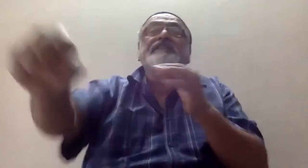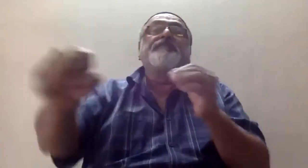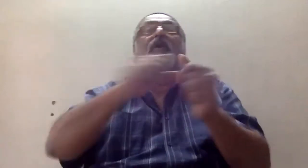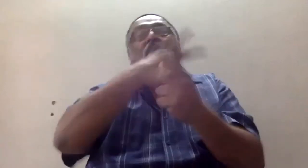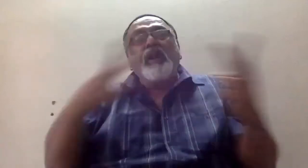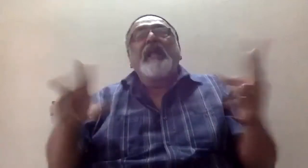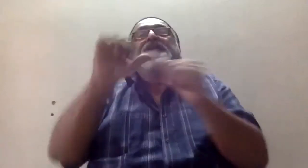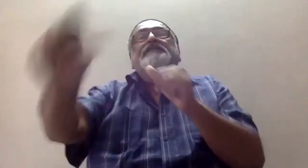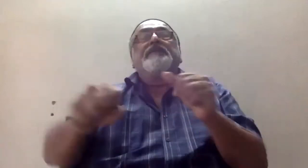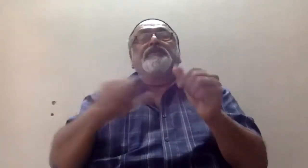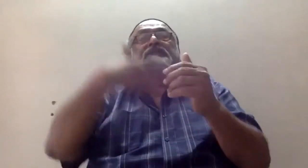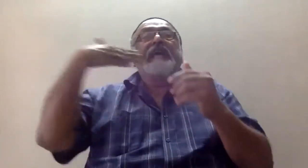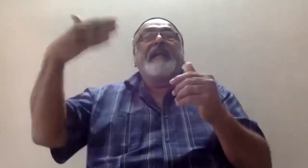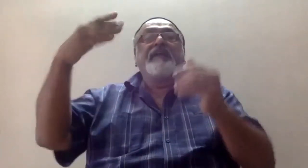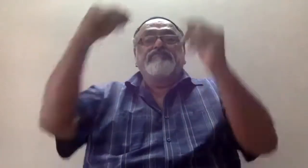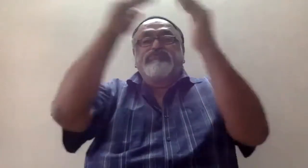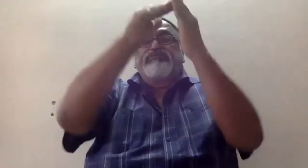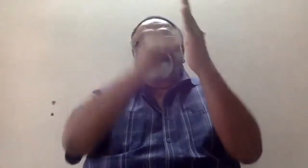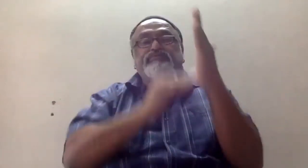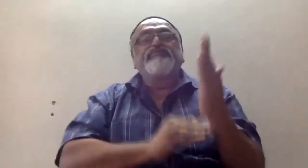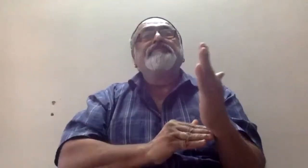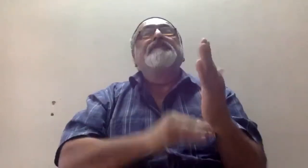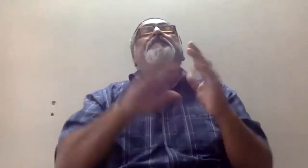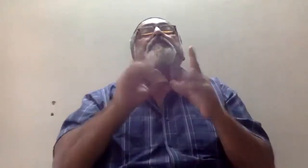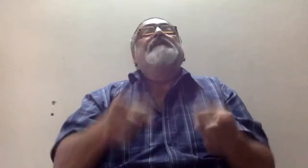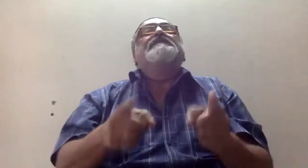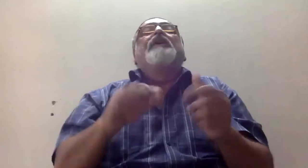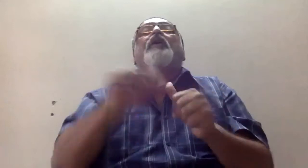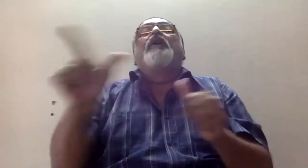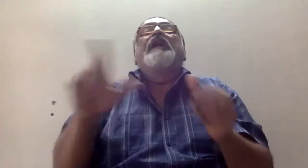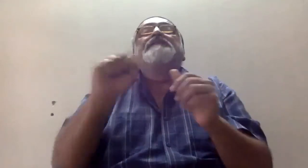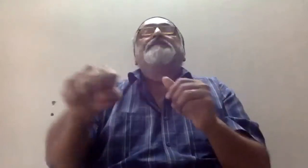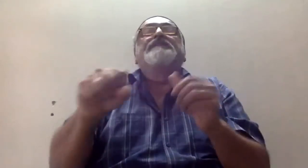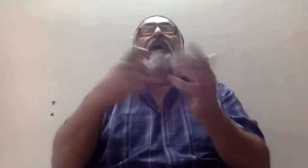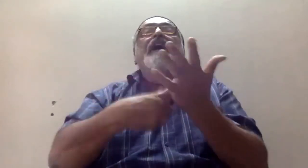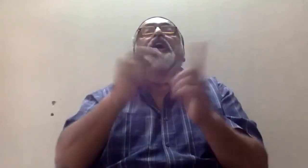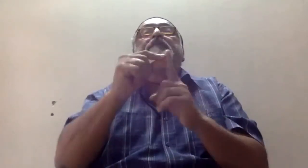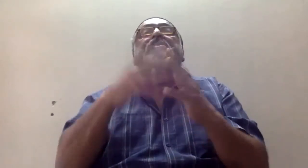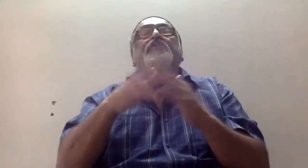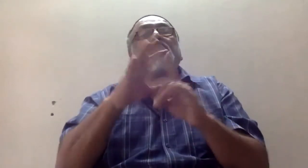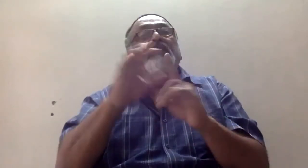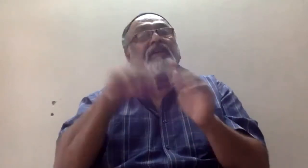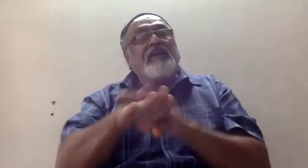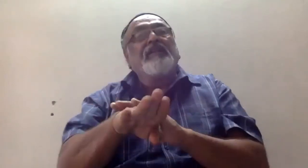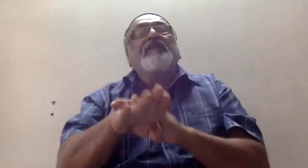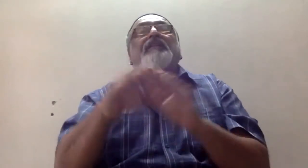standard that we have under Rule 15 of RPWD rules 2017.